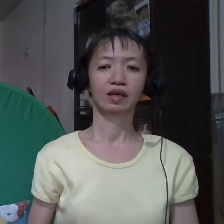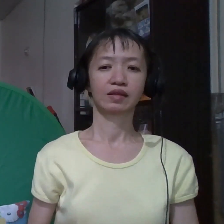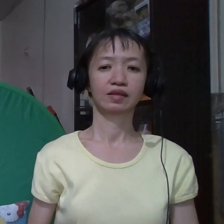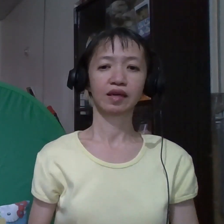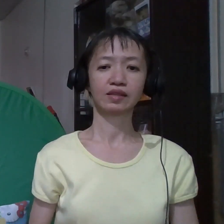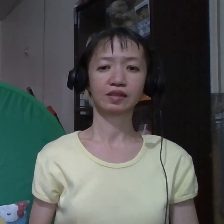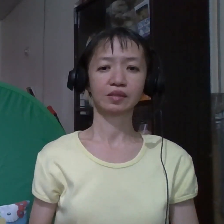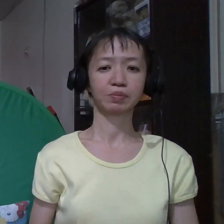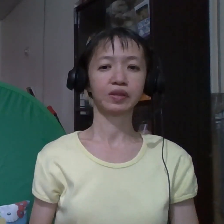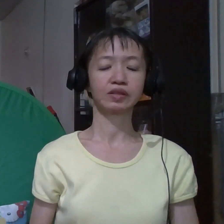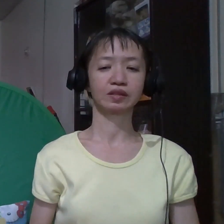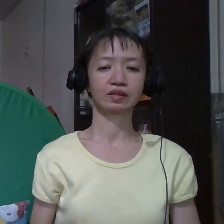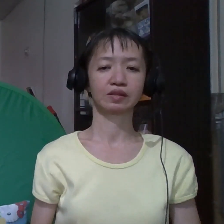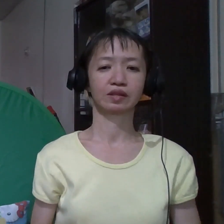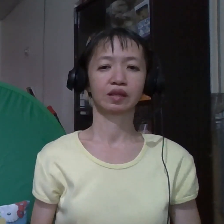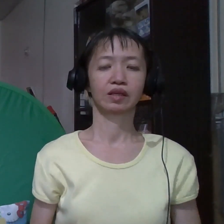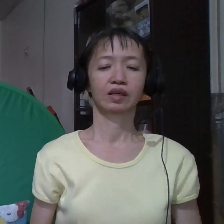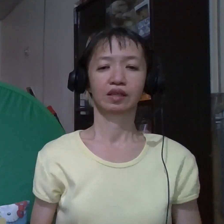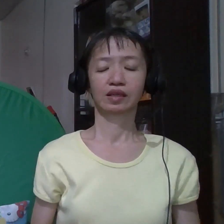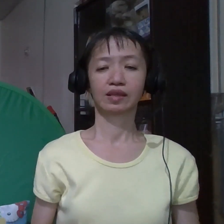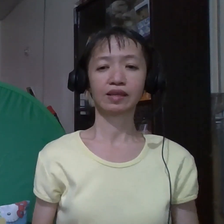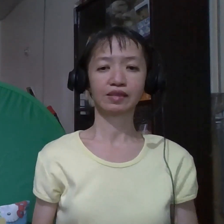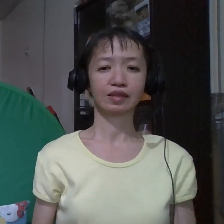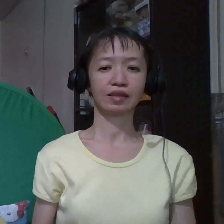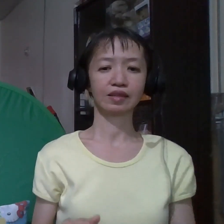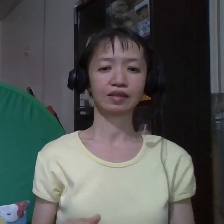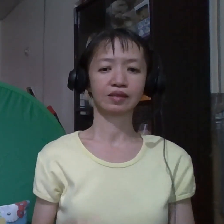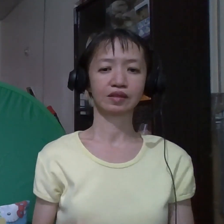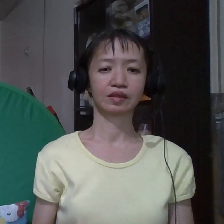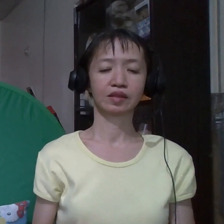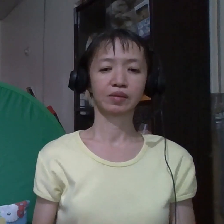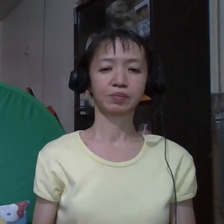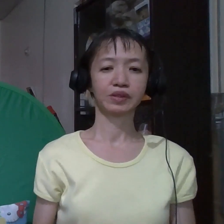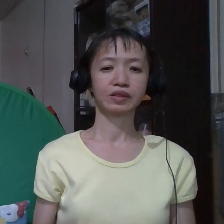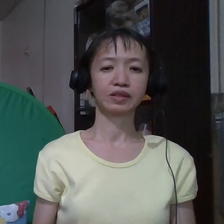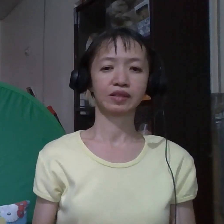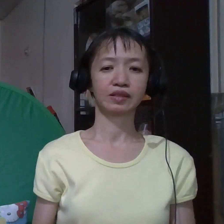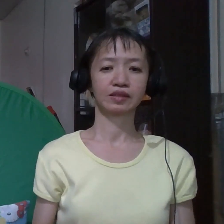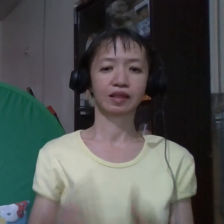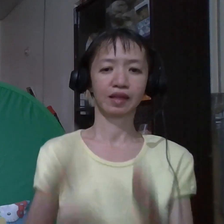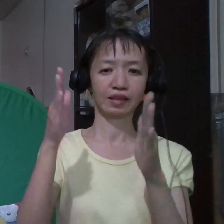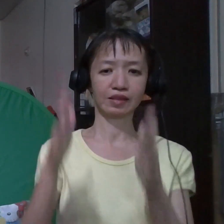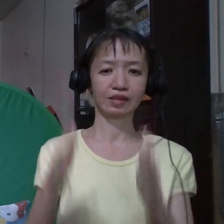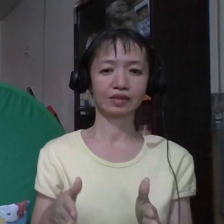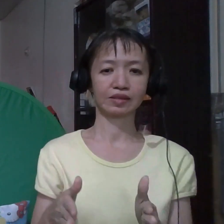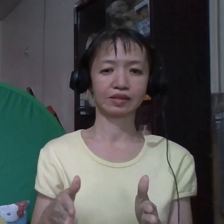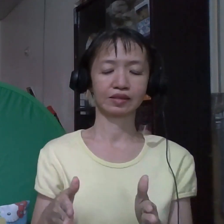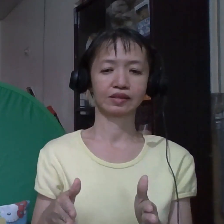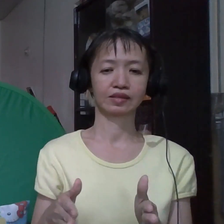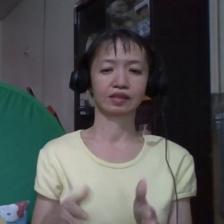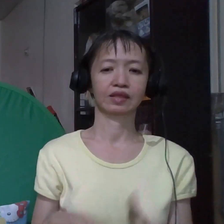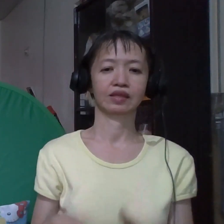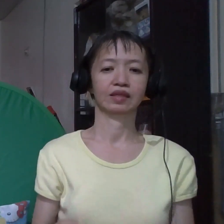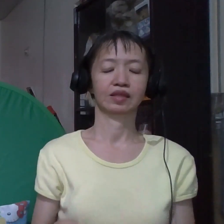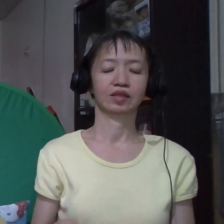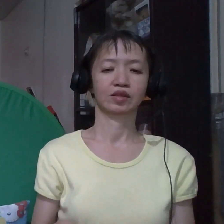Then next is person. In ASL, person is like this. So